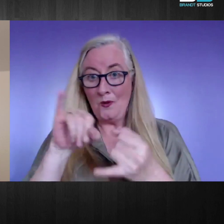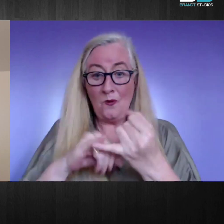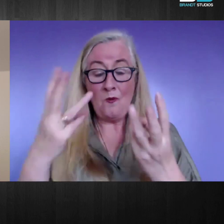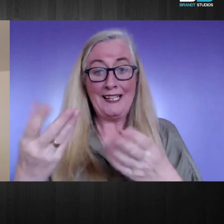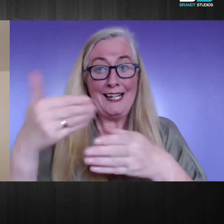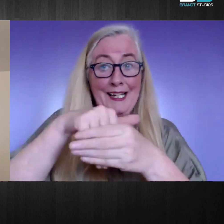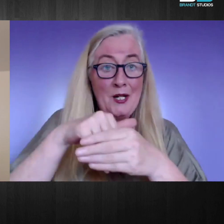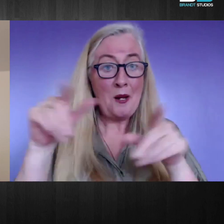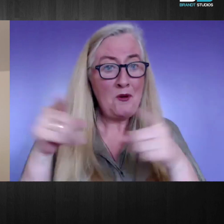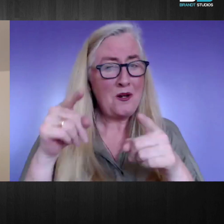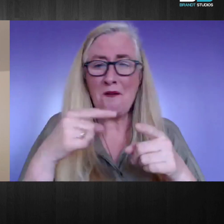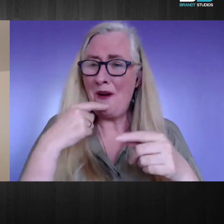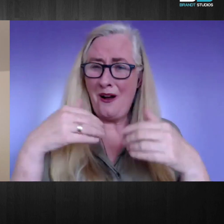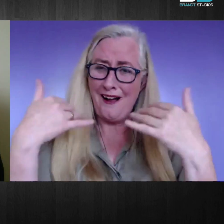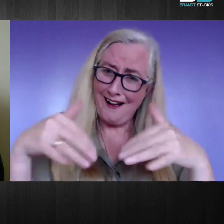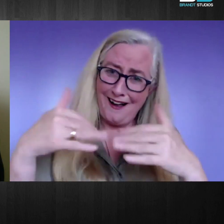amazing experience overall.